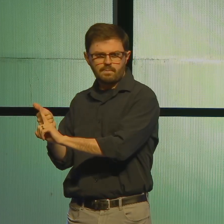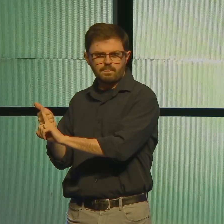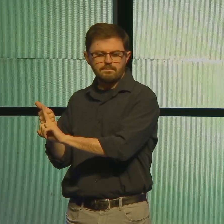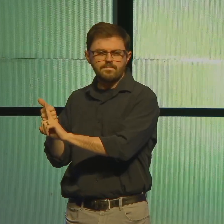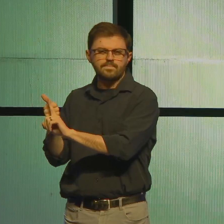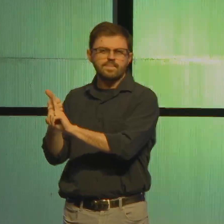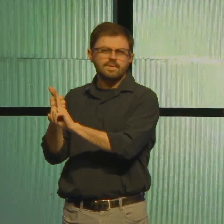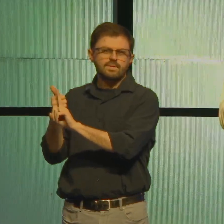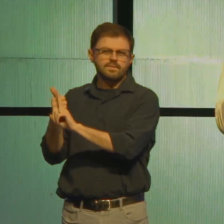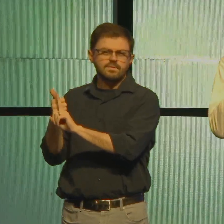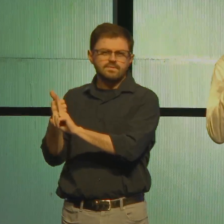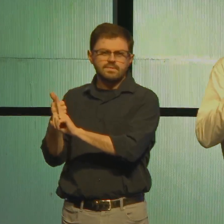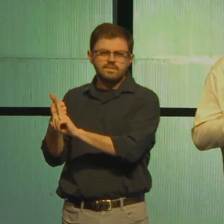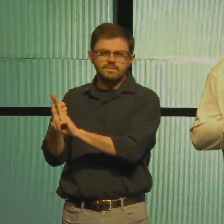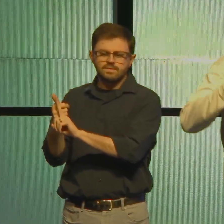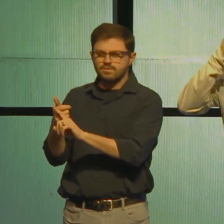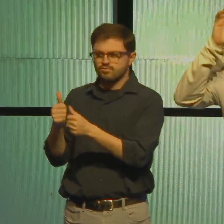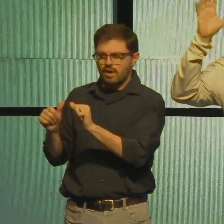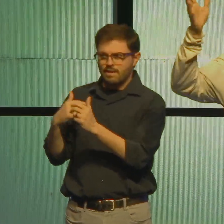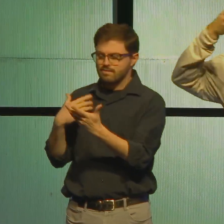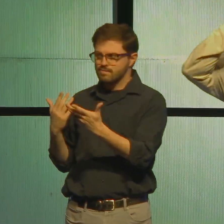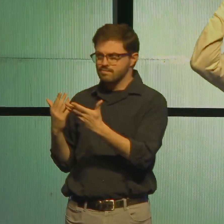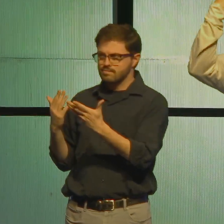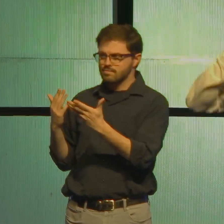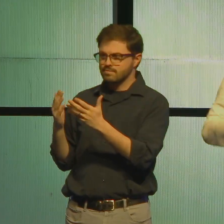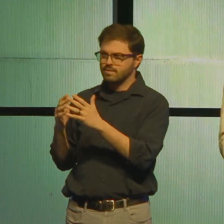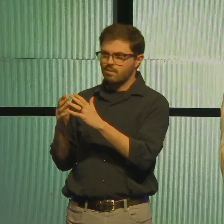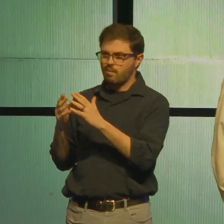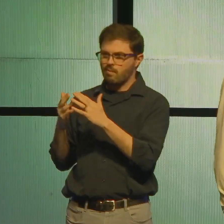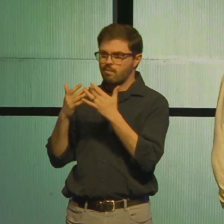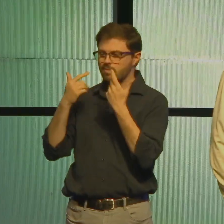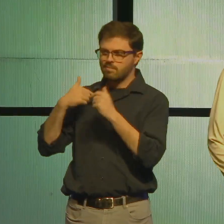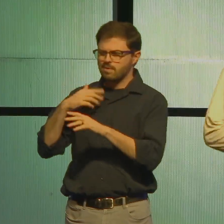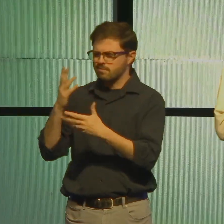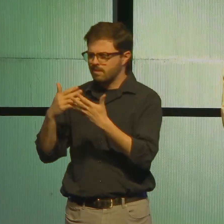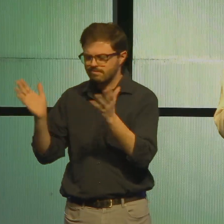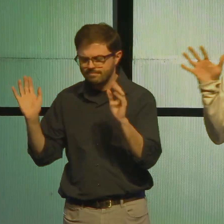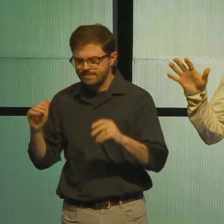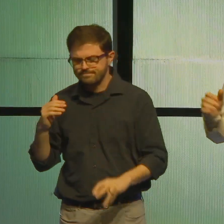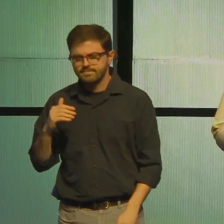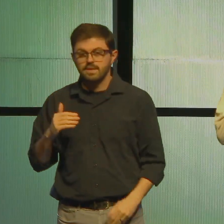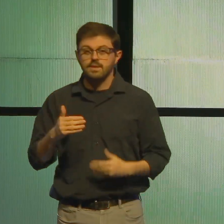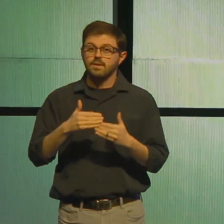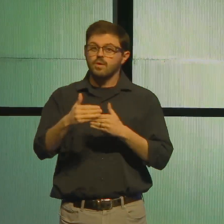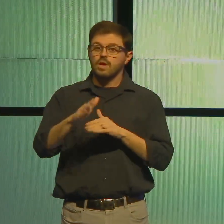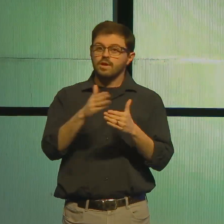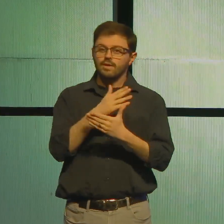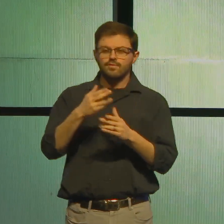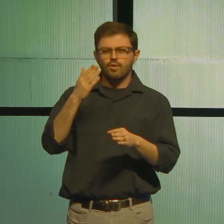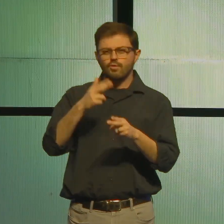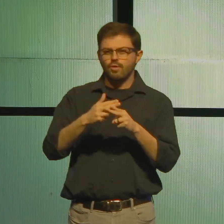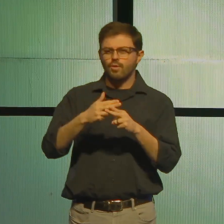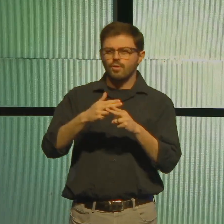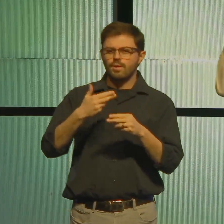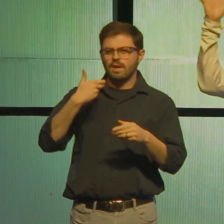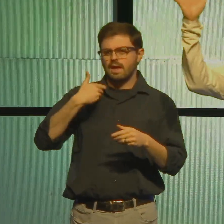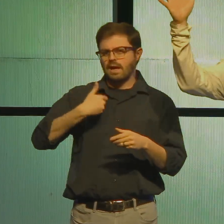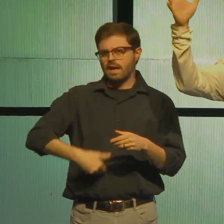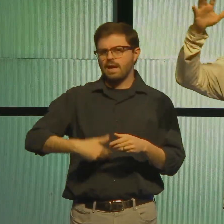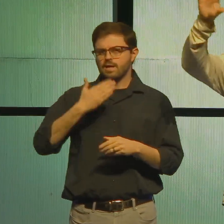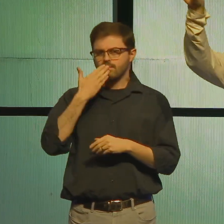you try to please me or whatever. So we're going to sing this song, I'm Good. And if you're here today in the rush of all the words and